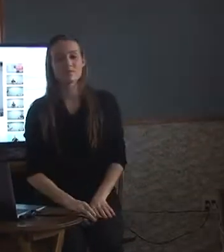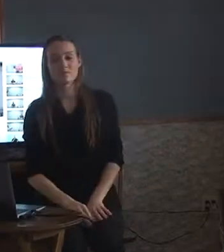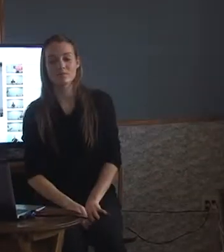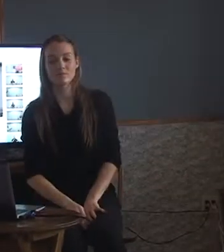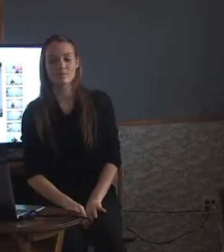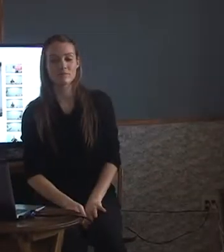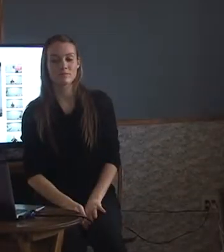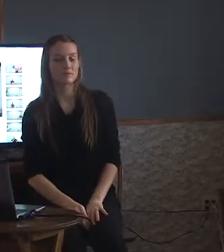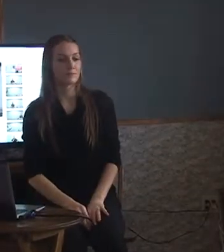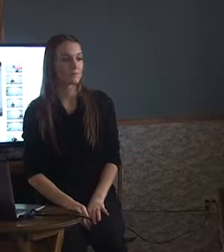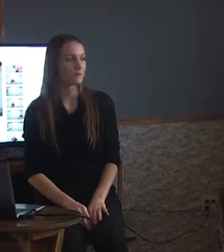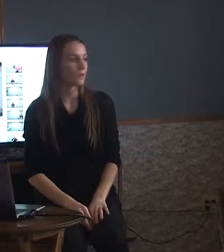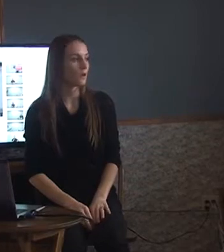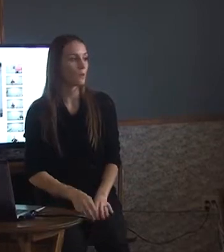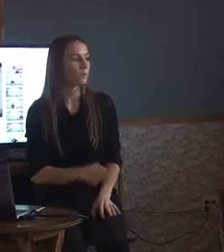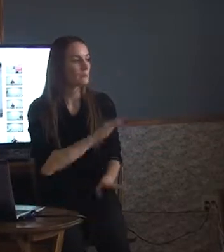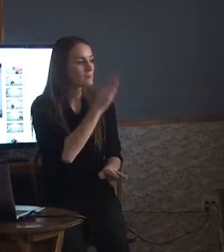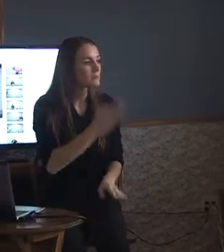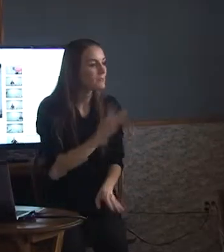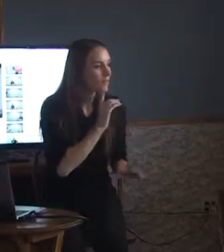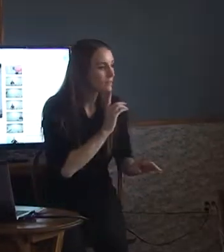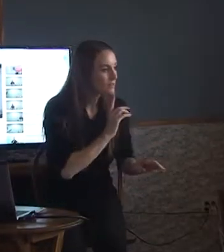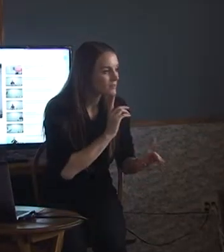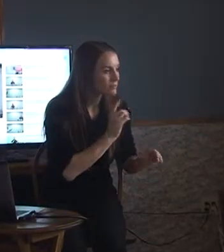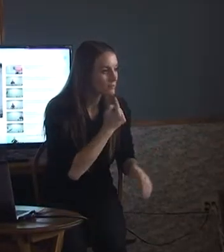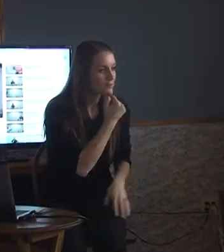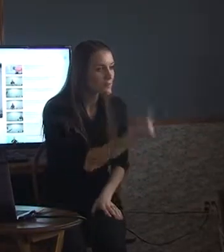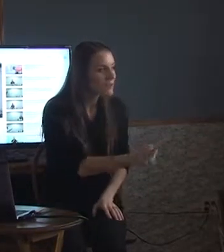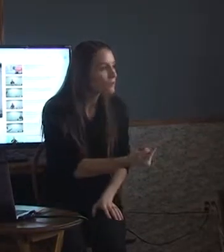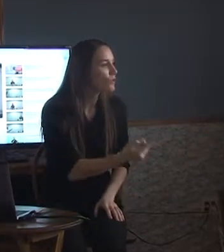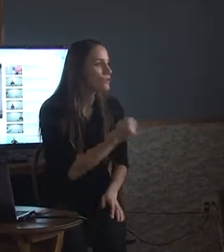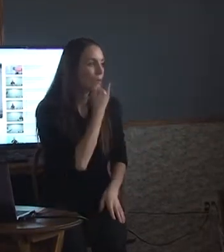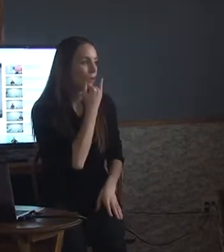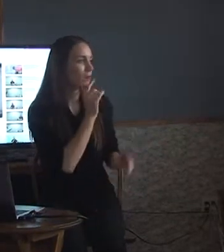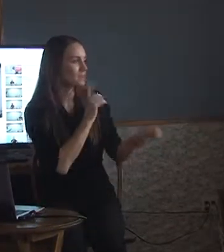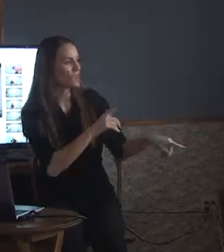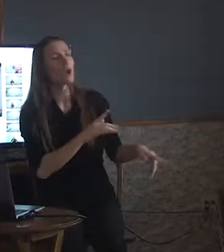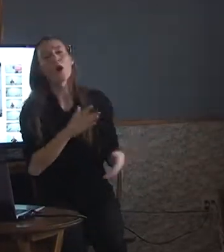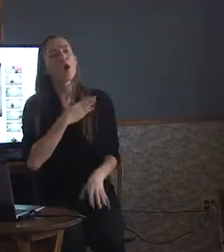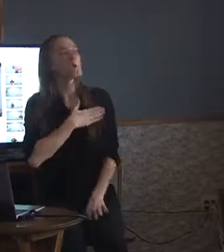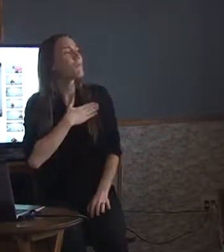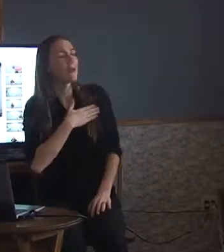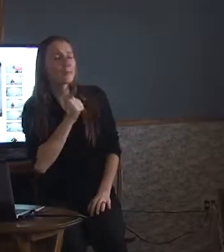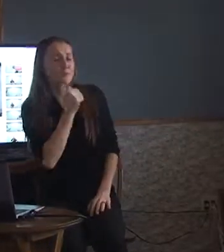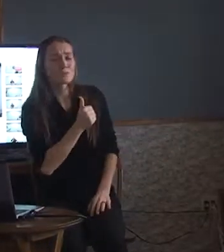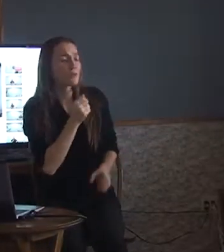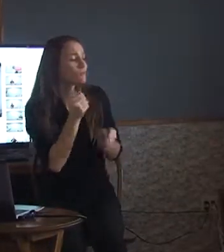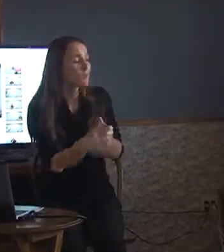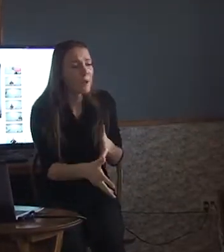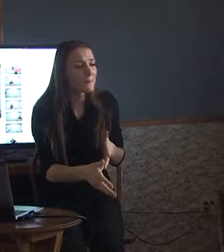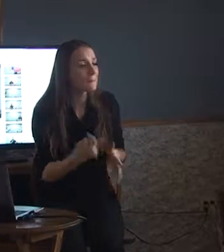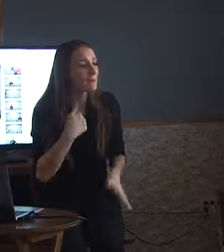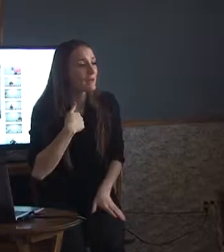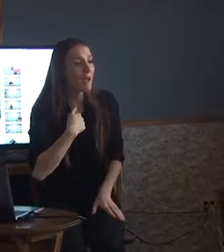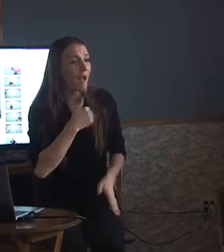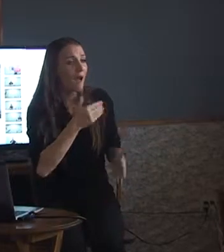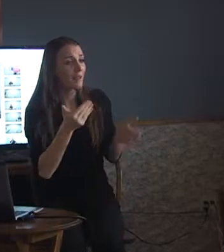No, I'll never give you the wrong answer. I'm too afraid. Please, Steve, don't throw me again. I promise I won't do it. Wrong